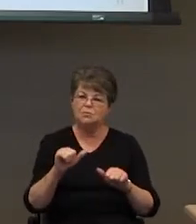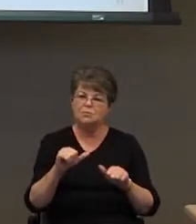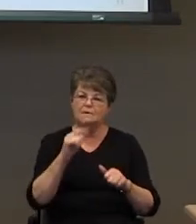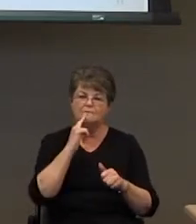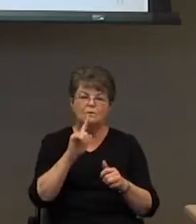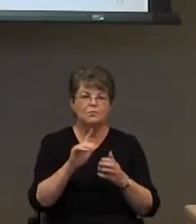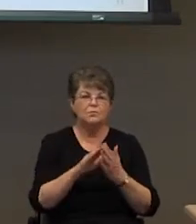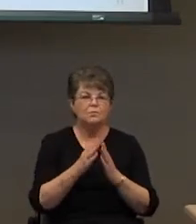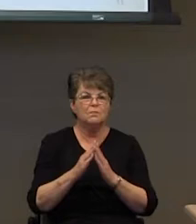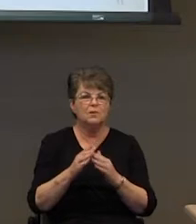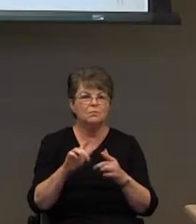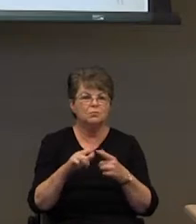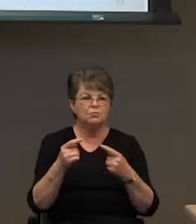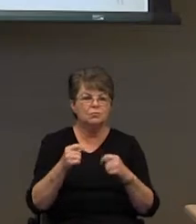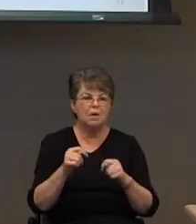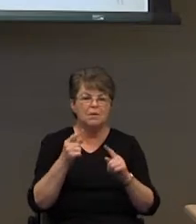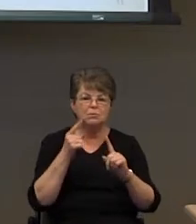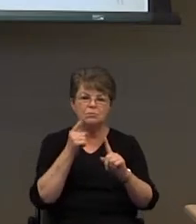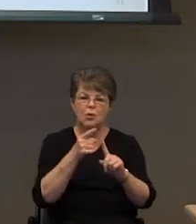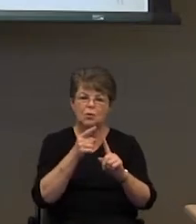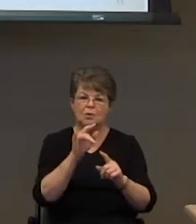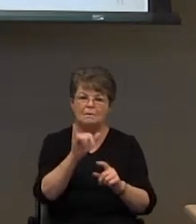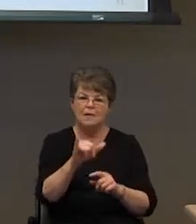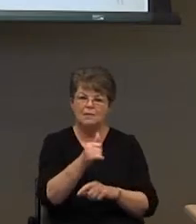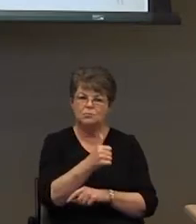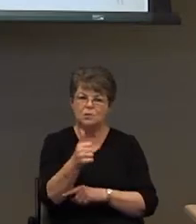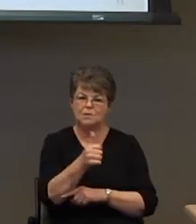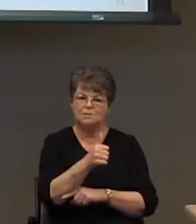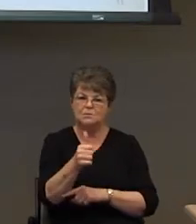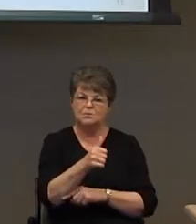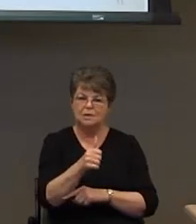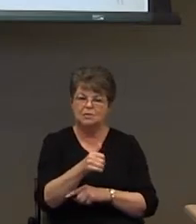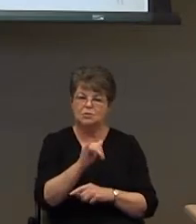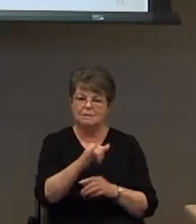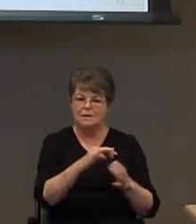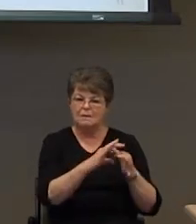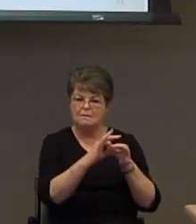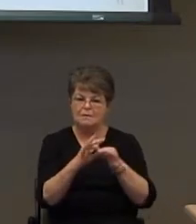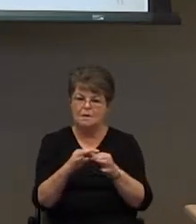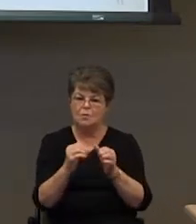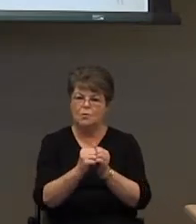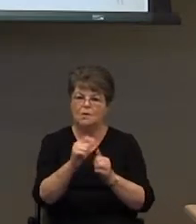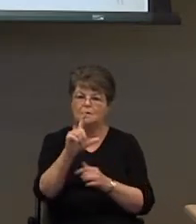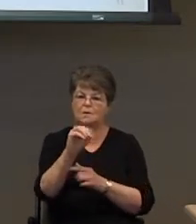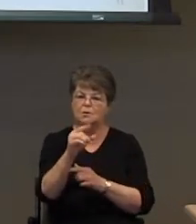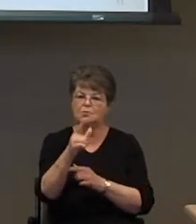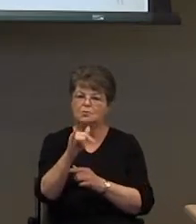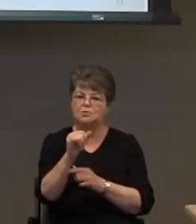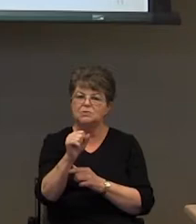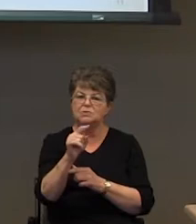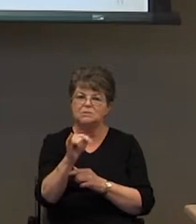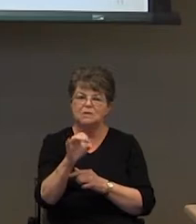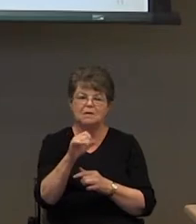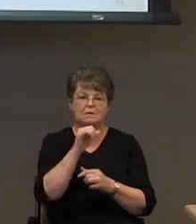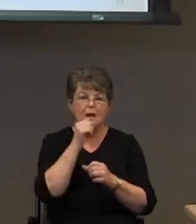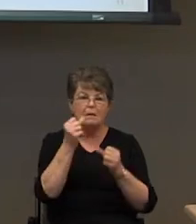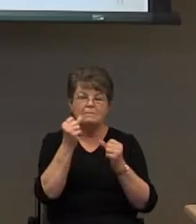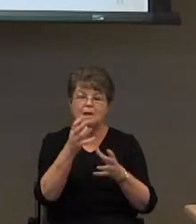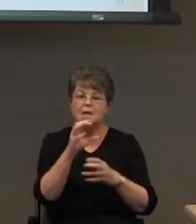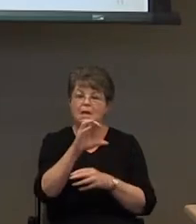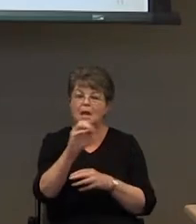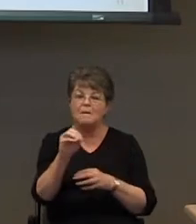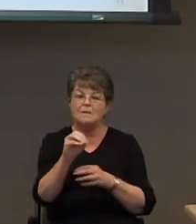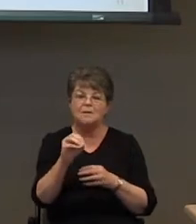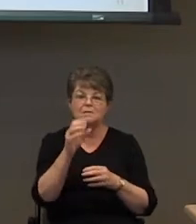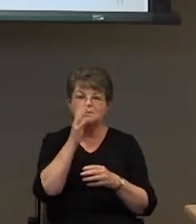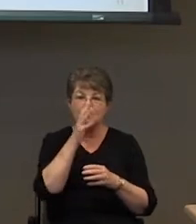for the community to try and target those transportation base. And this ties into that logistics. Not every company moves things by a truck. Sometimes they move it by